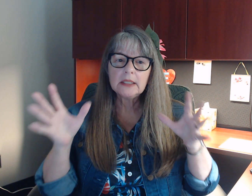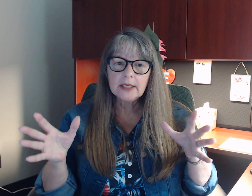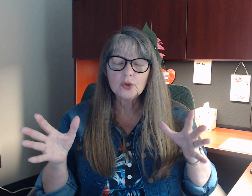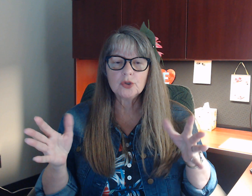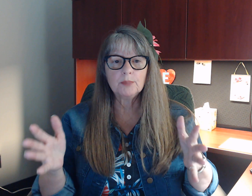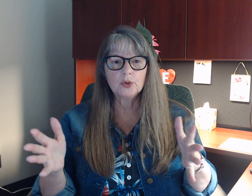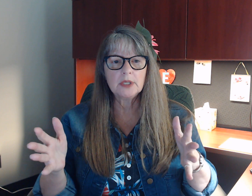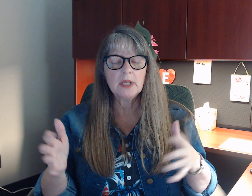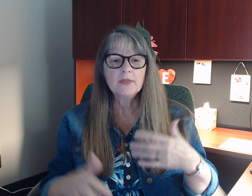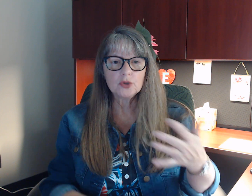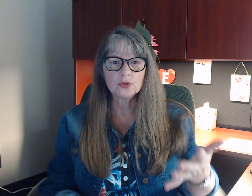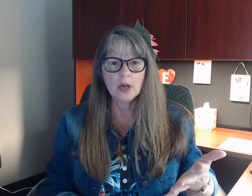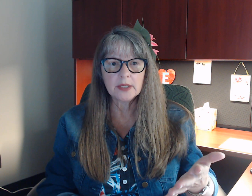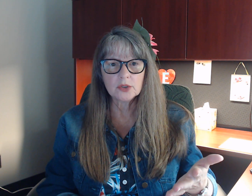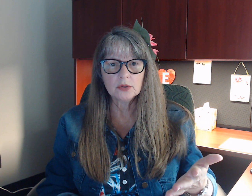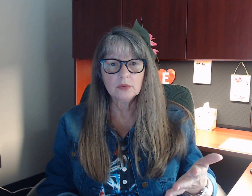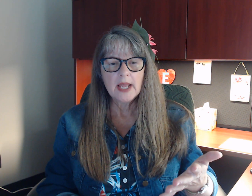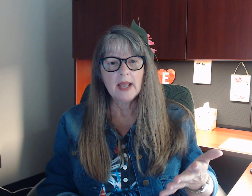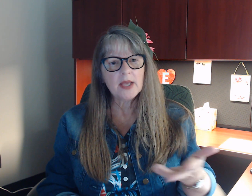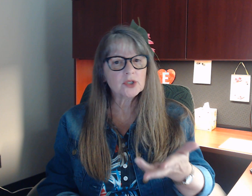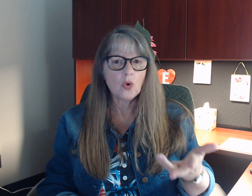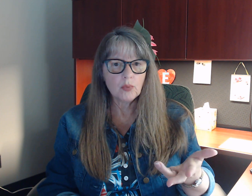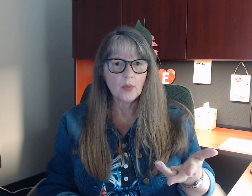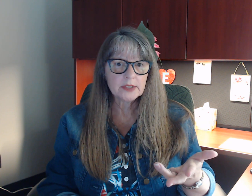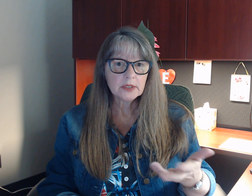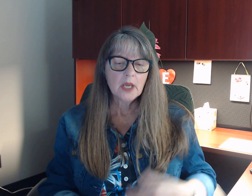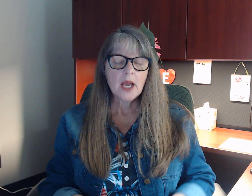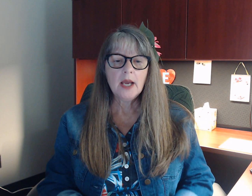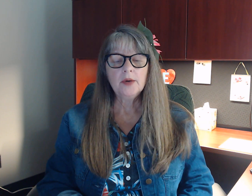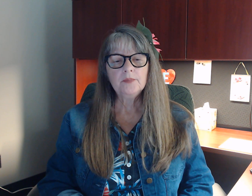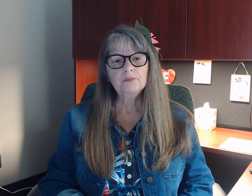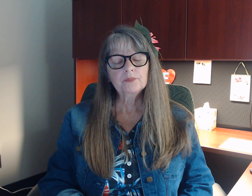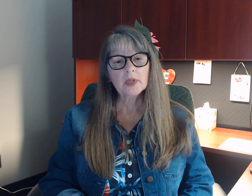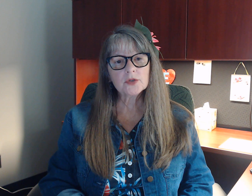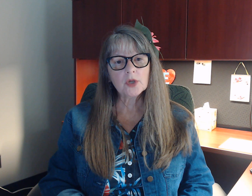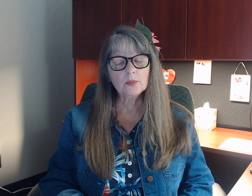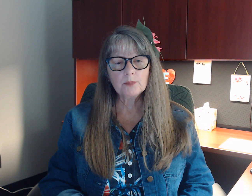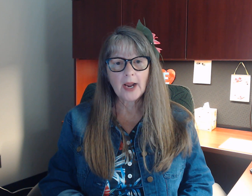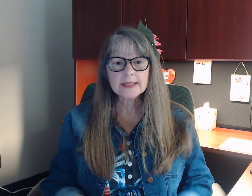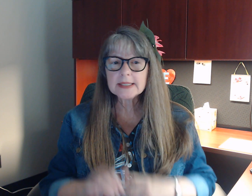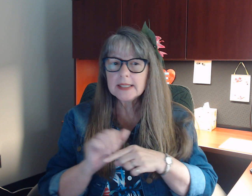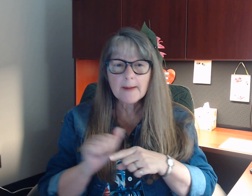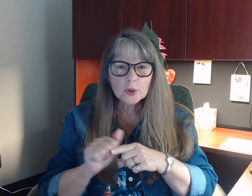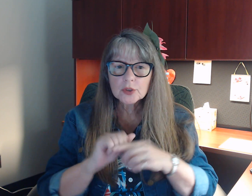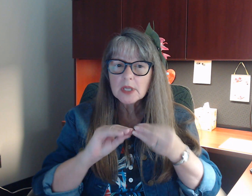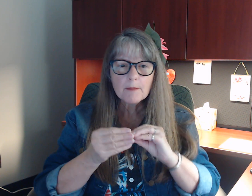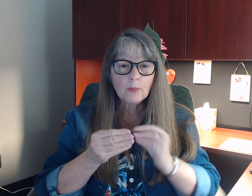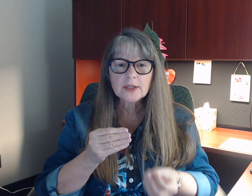clear to the person that you're talking to. And that's the whole point. So practice the numbers. Practice when